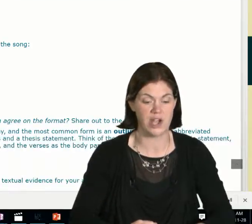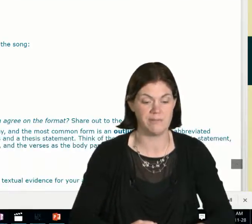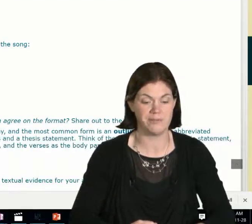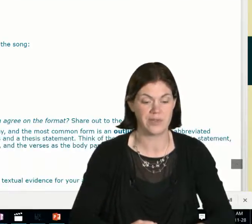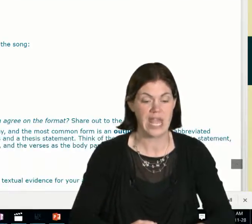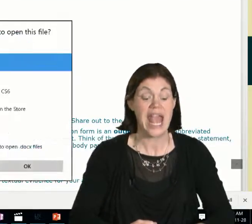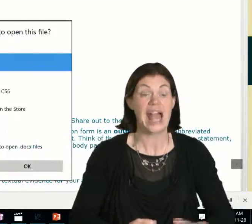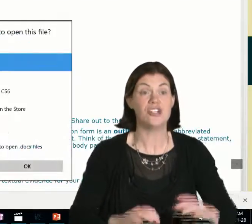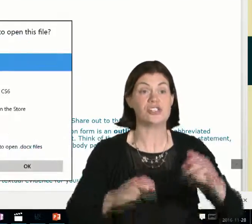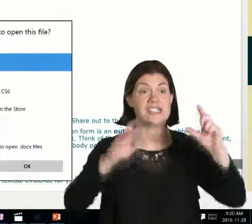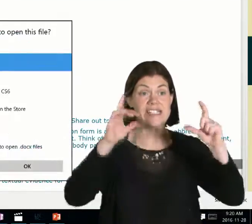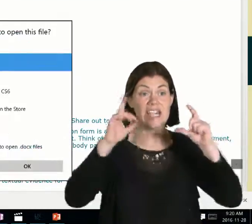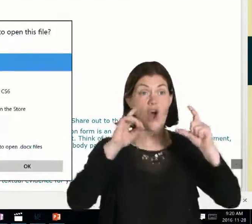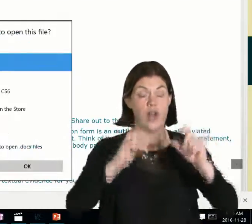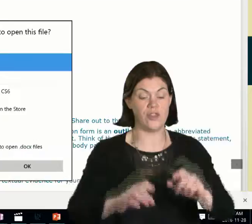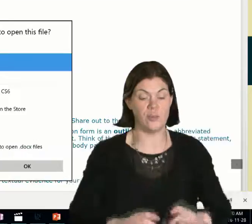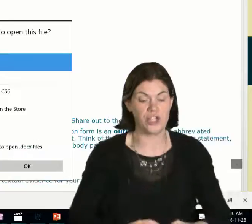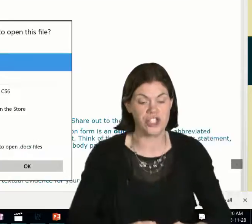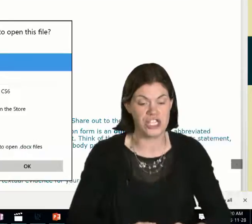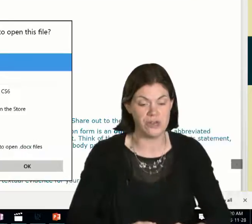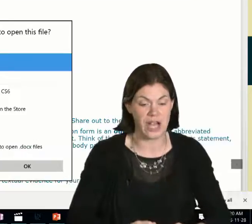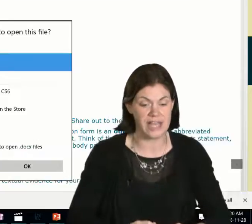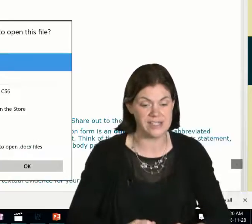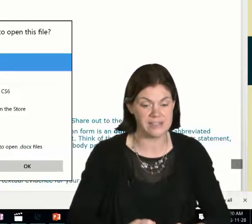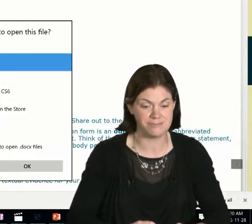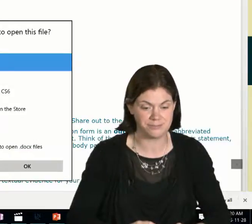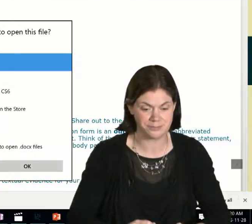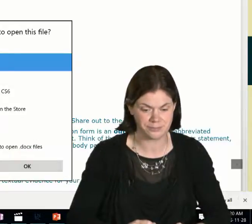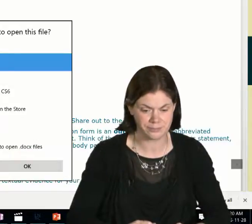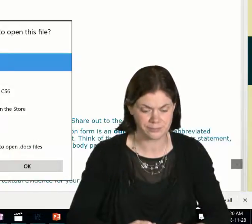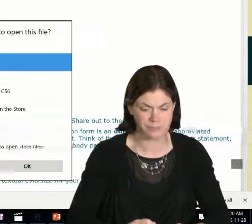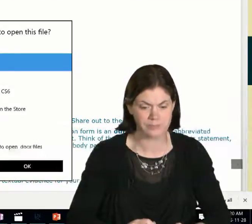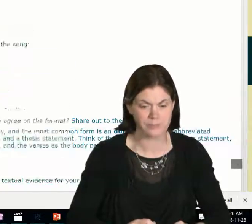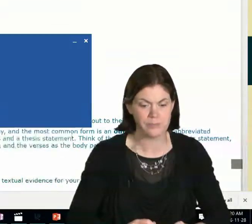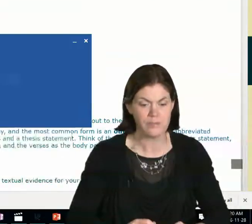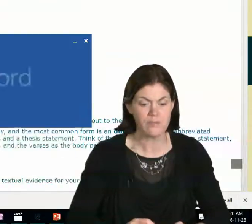of a song, and you'll see on the worksheet, you guys,